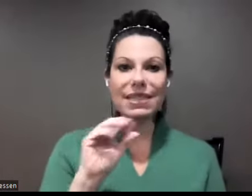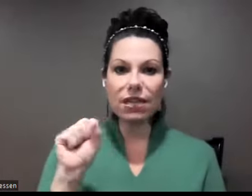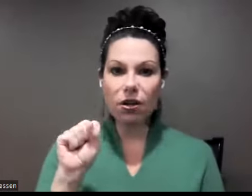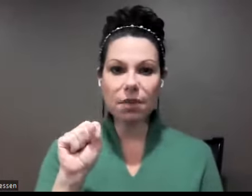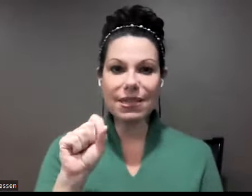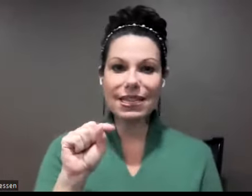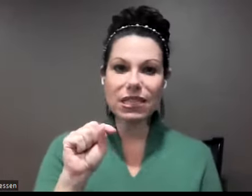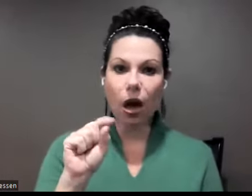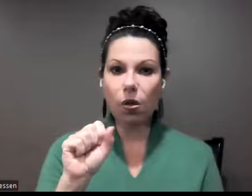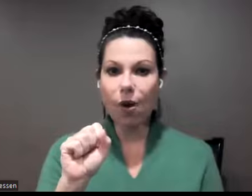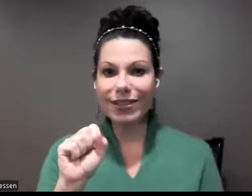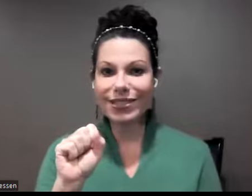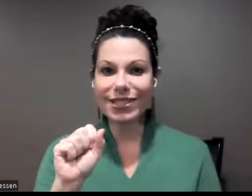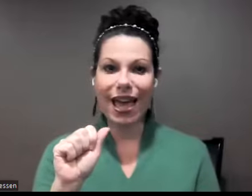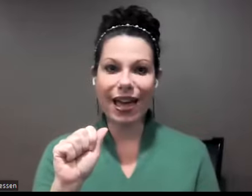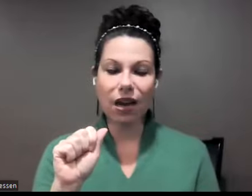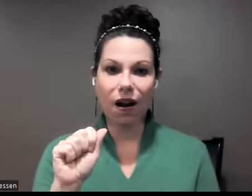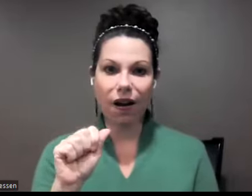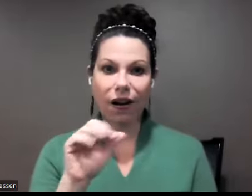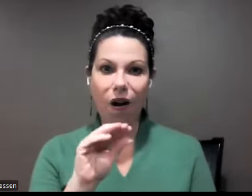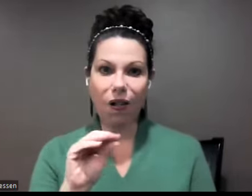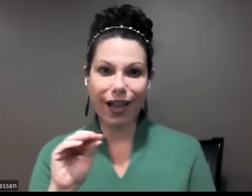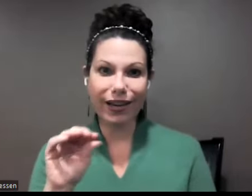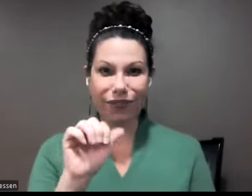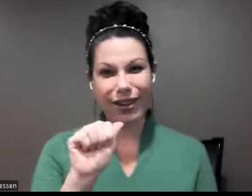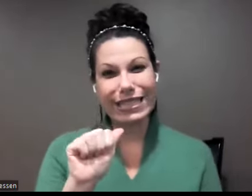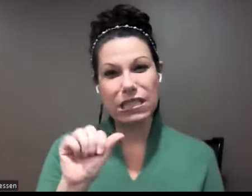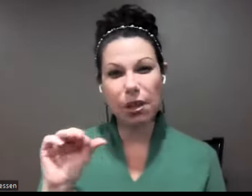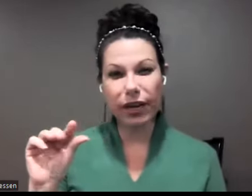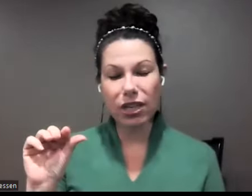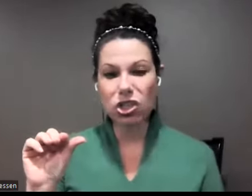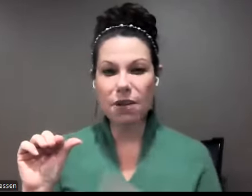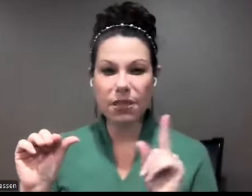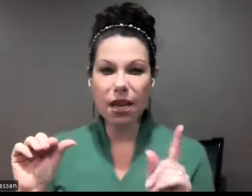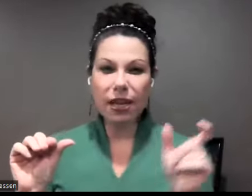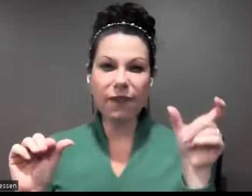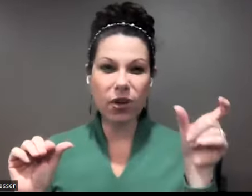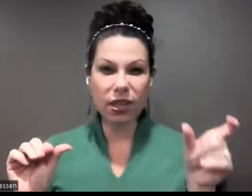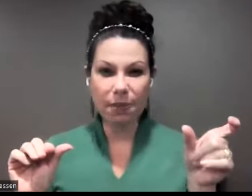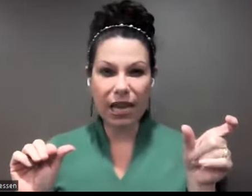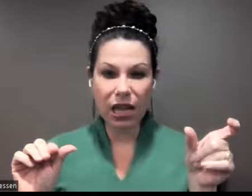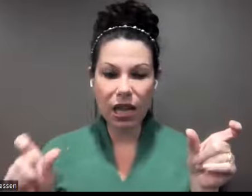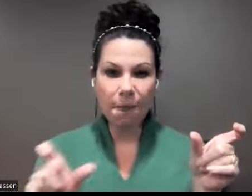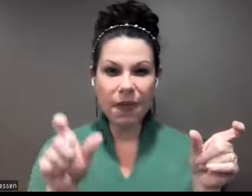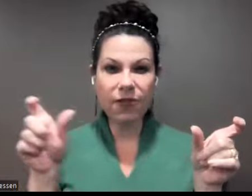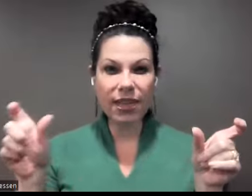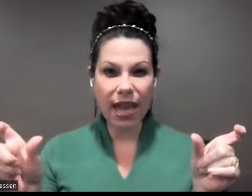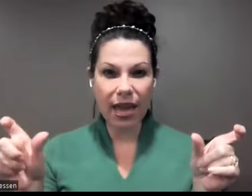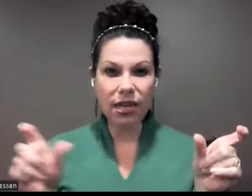missing some of these subtle ones that are all kind of very similar hand shapes, if you get the beginning, if you get the end, and